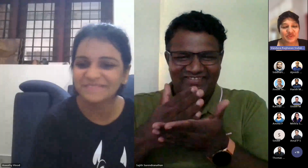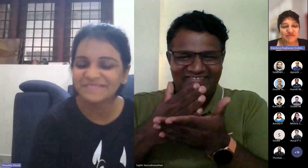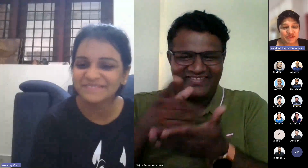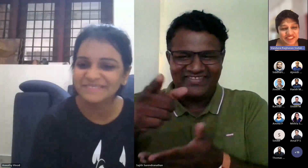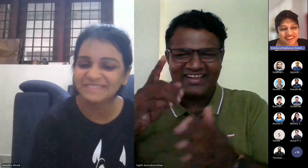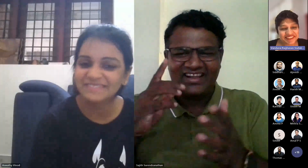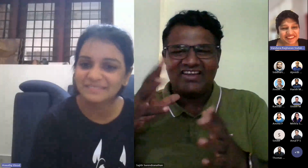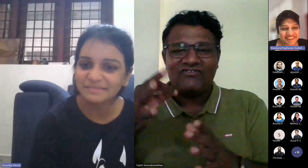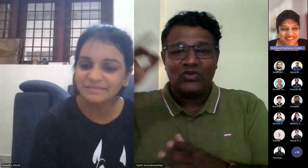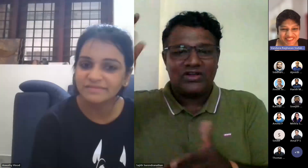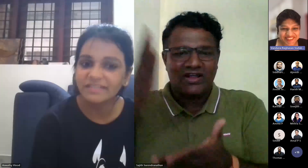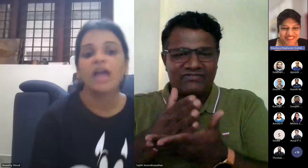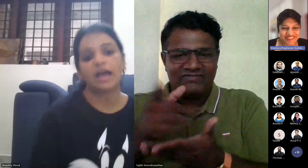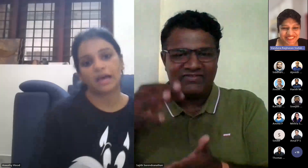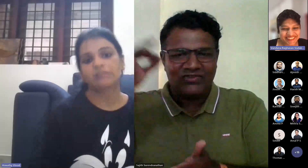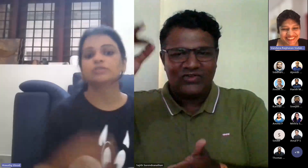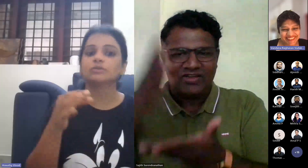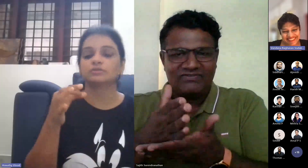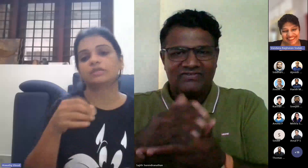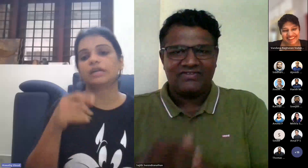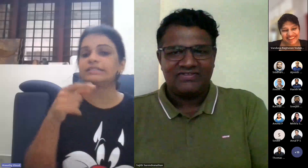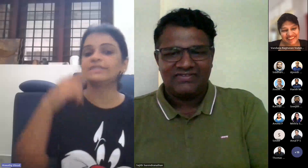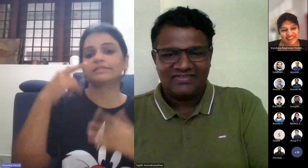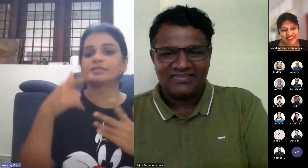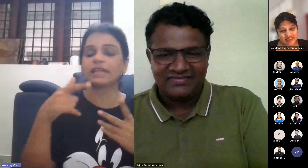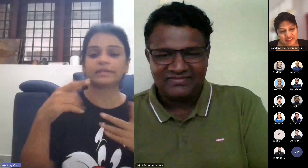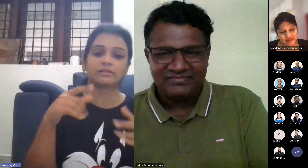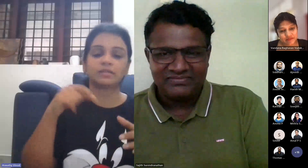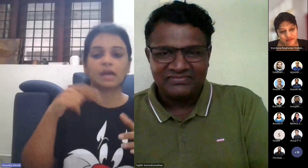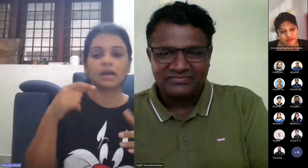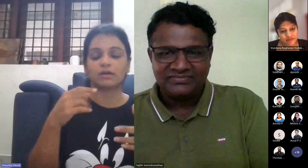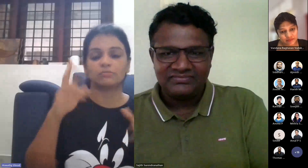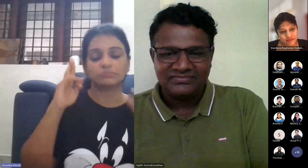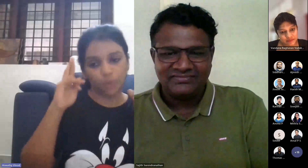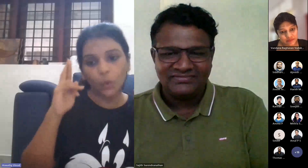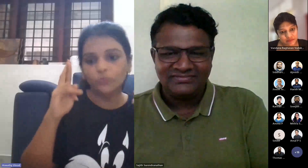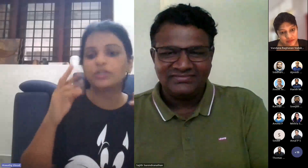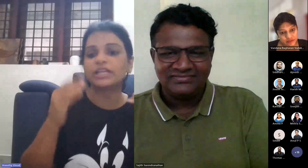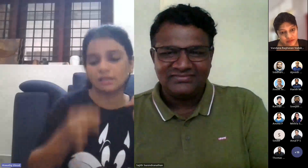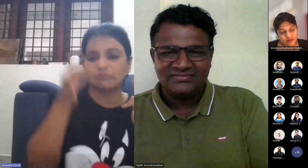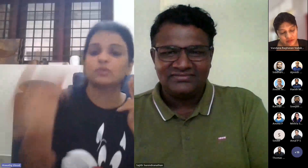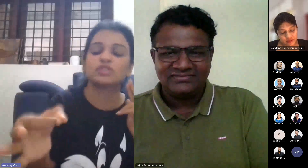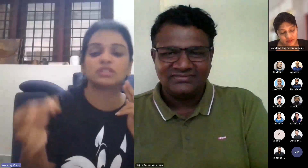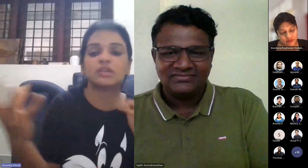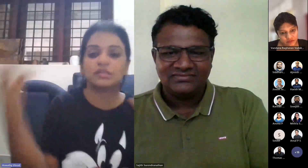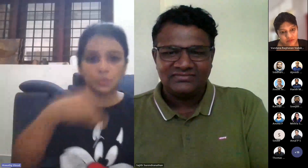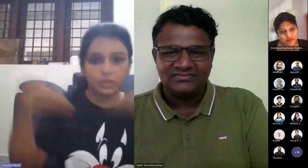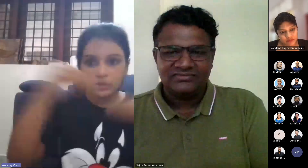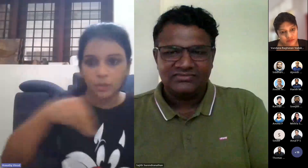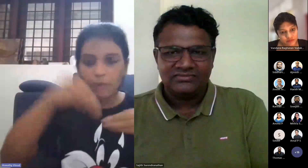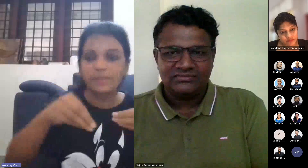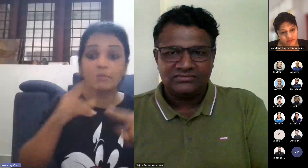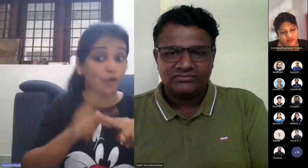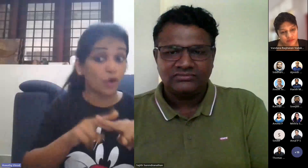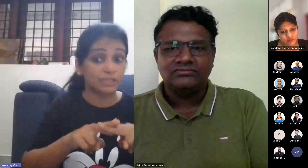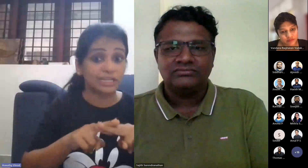Ashwati, so in future, and then we lost you. Just that now, hopefully in future, these words